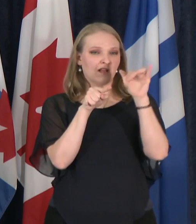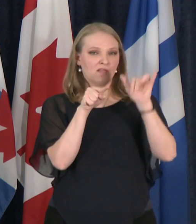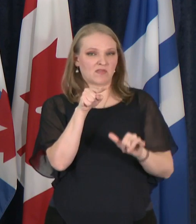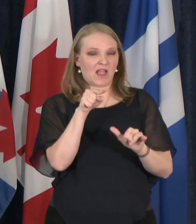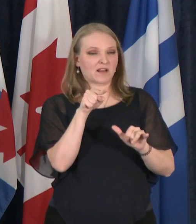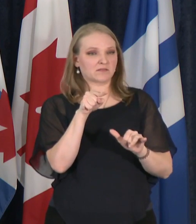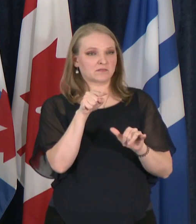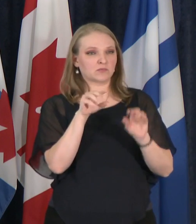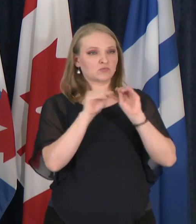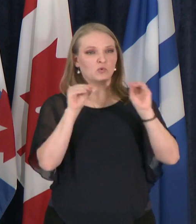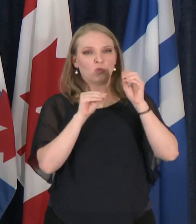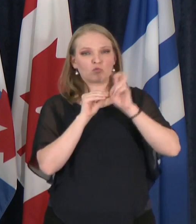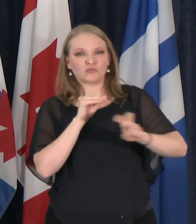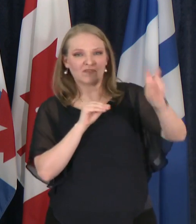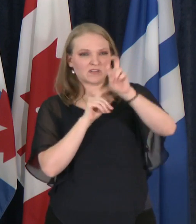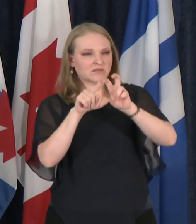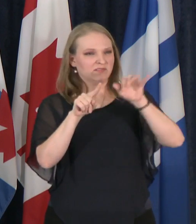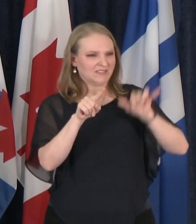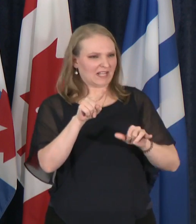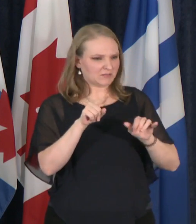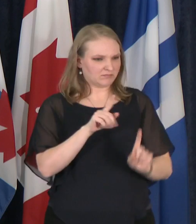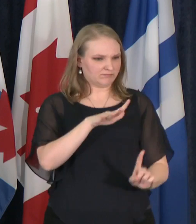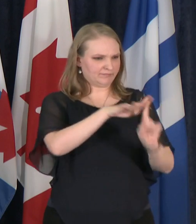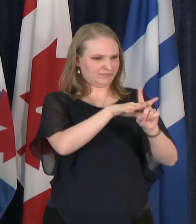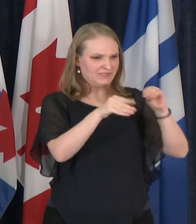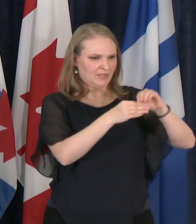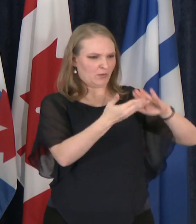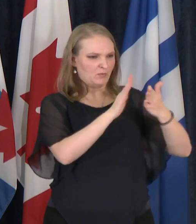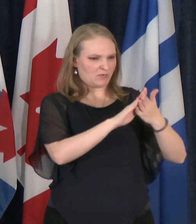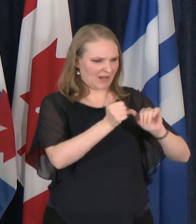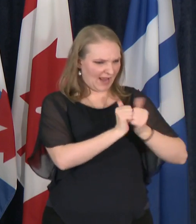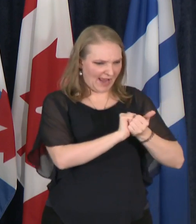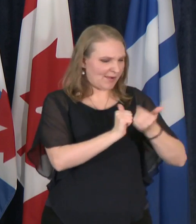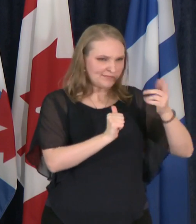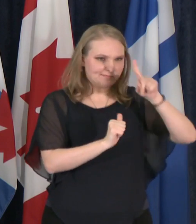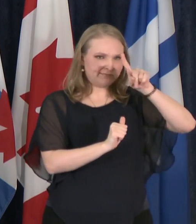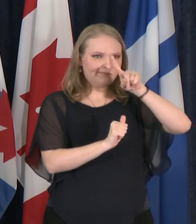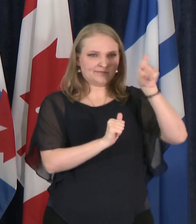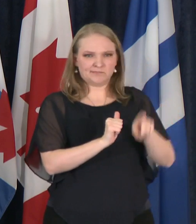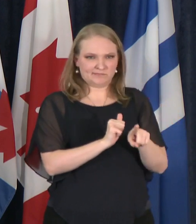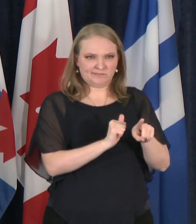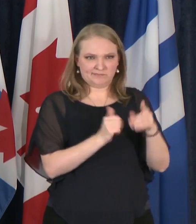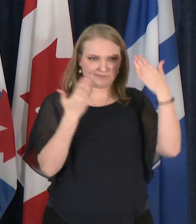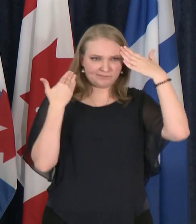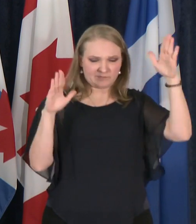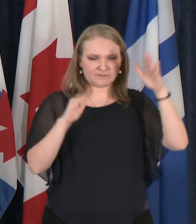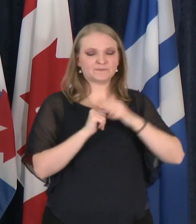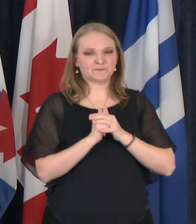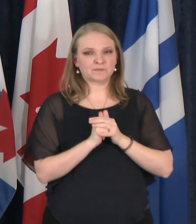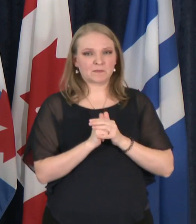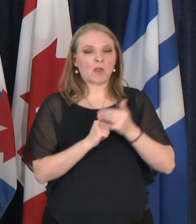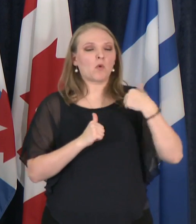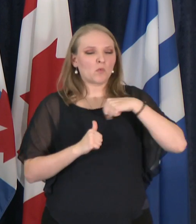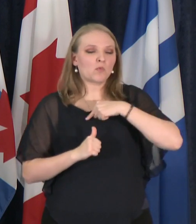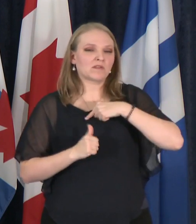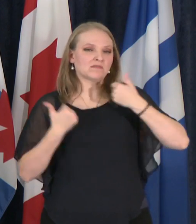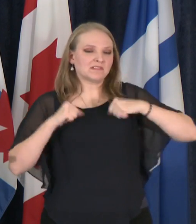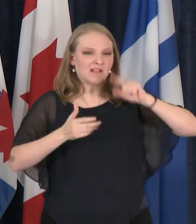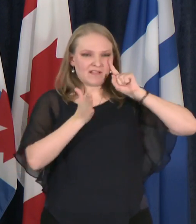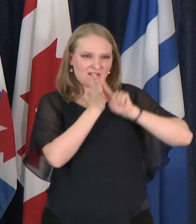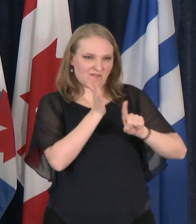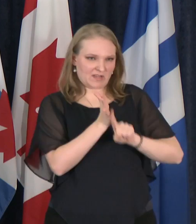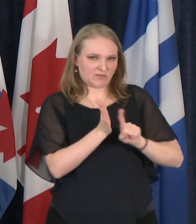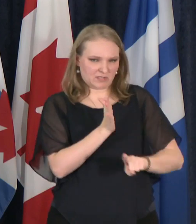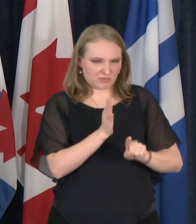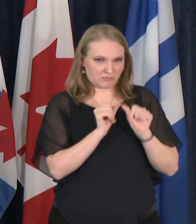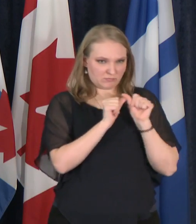not be found. However, there are still investigations ongoing, as I indicated in my remarks.